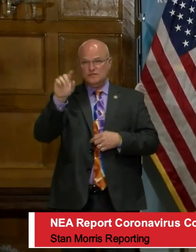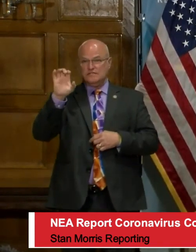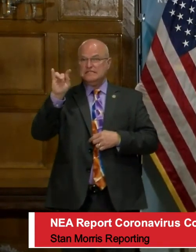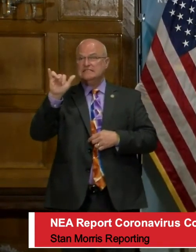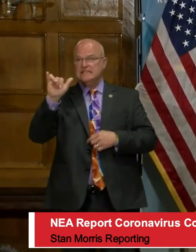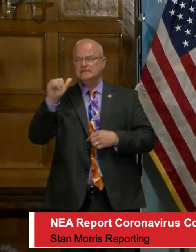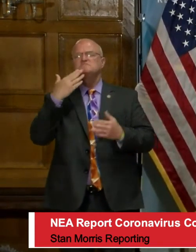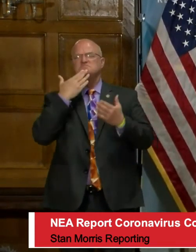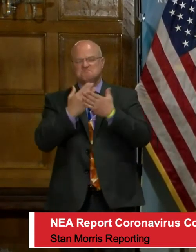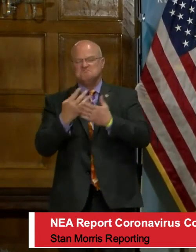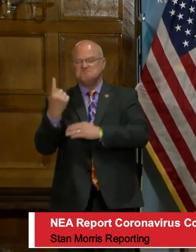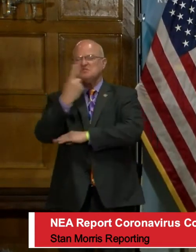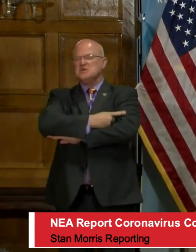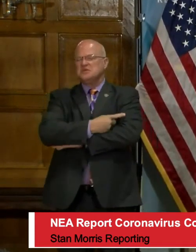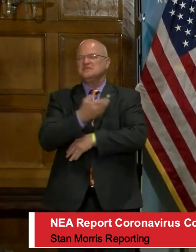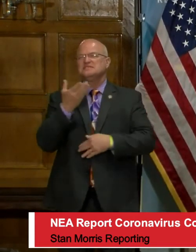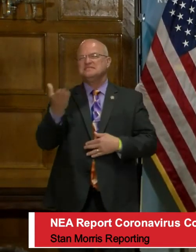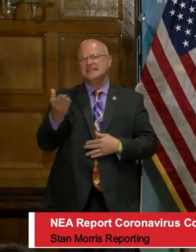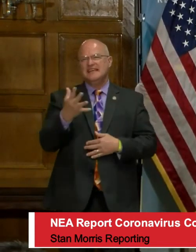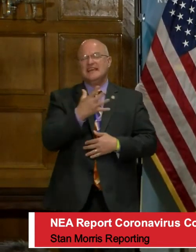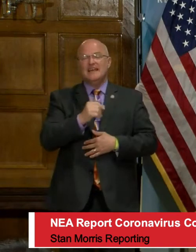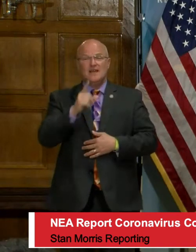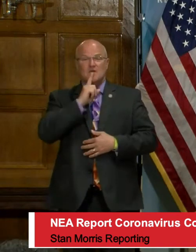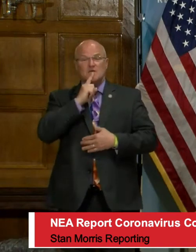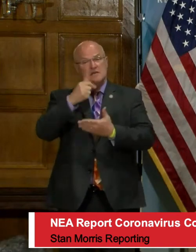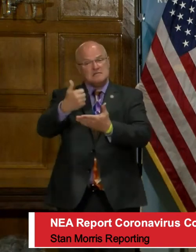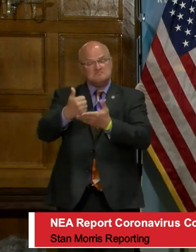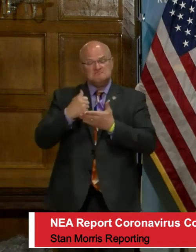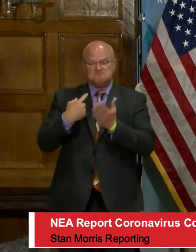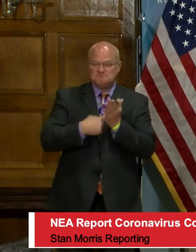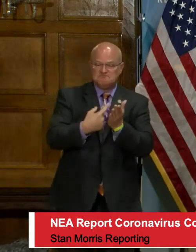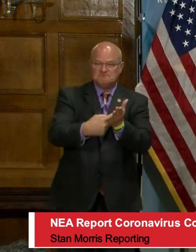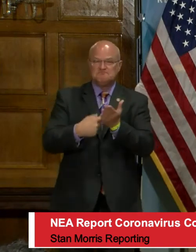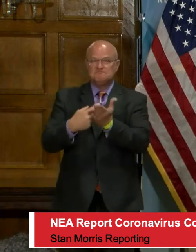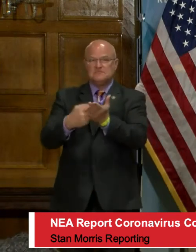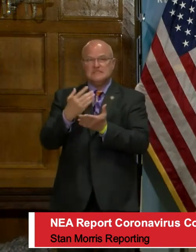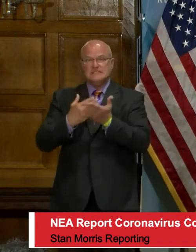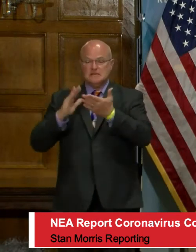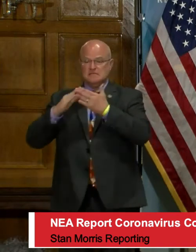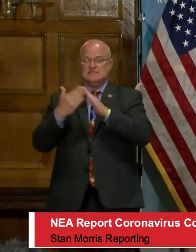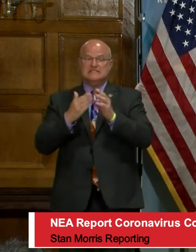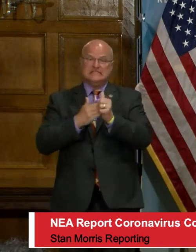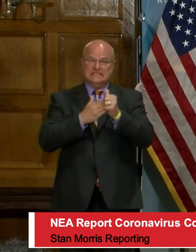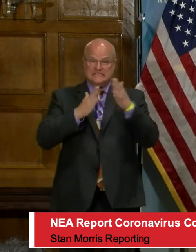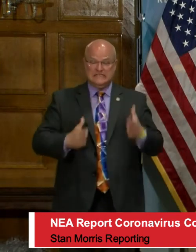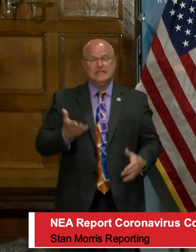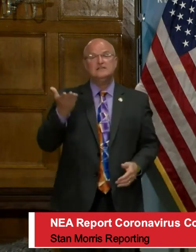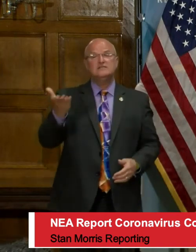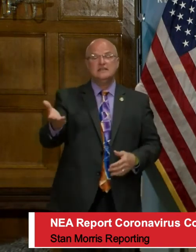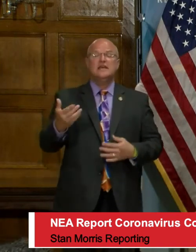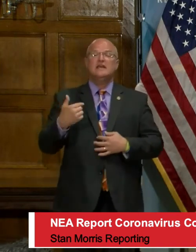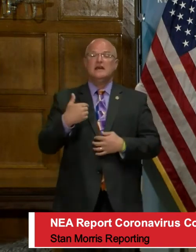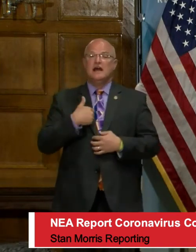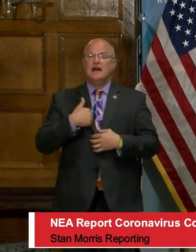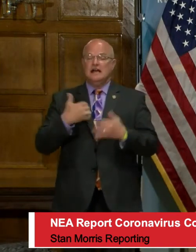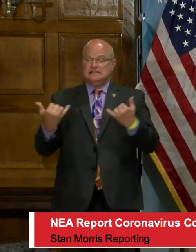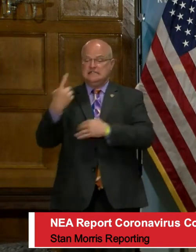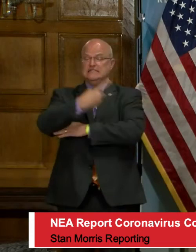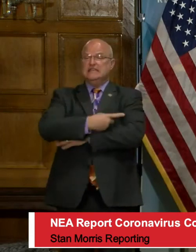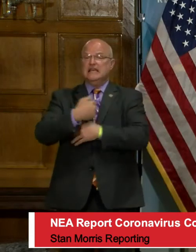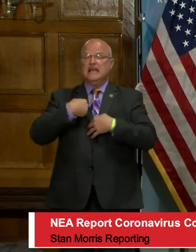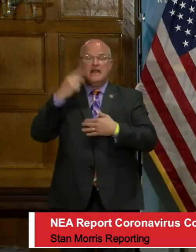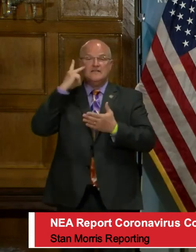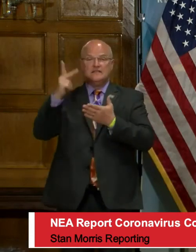there, and a really helpful discussion with some of the city leaders there. I am joined